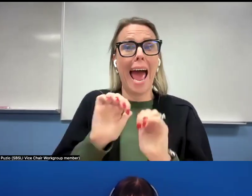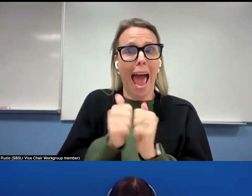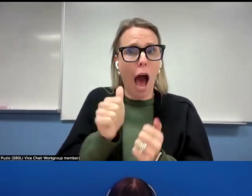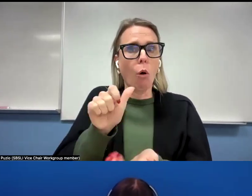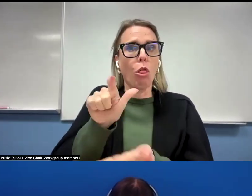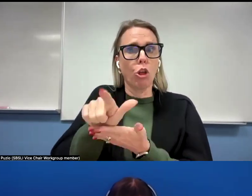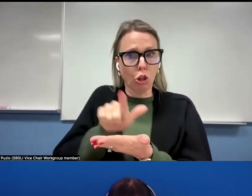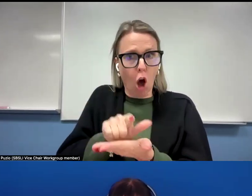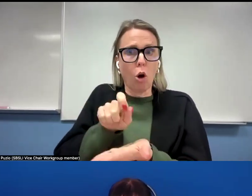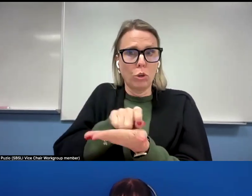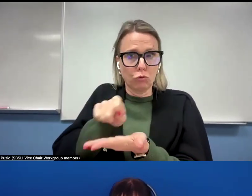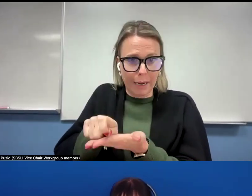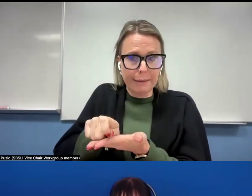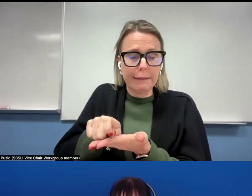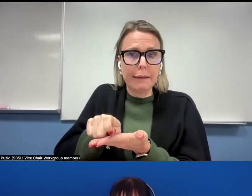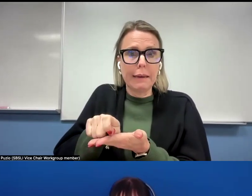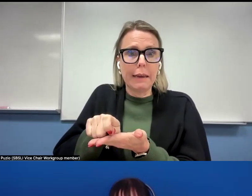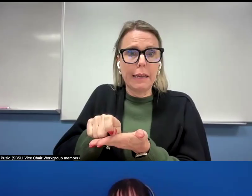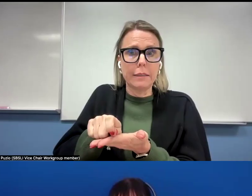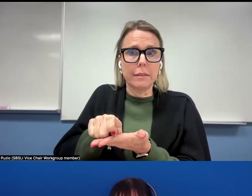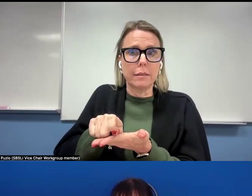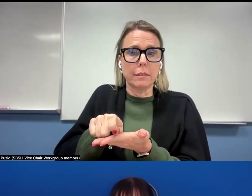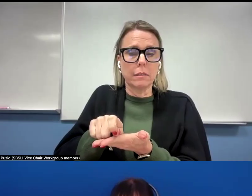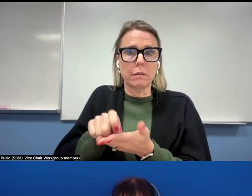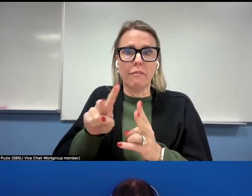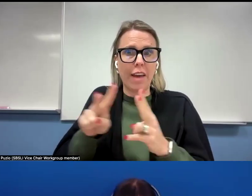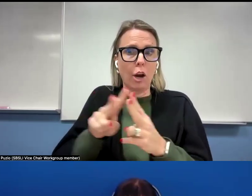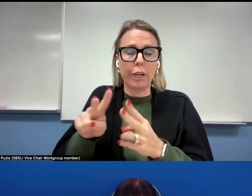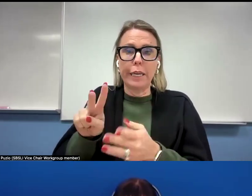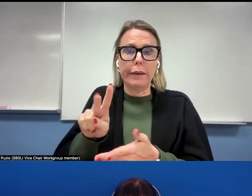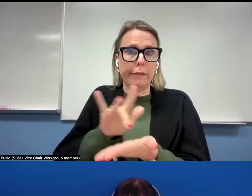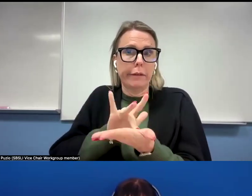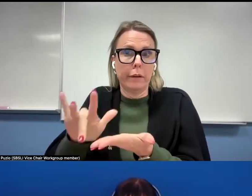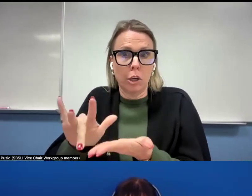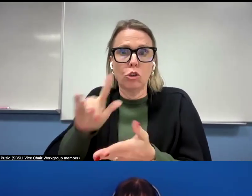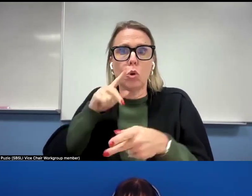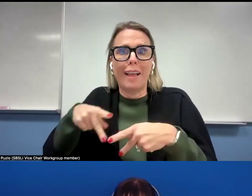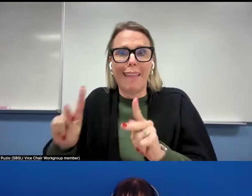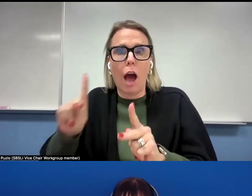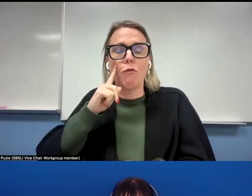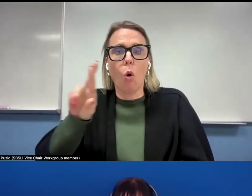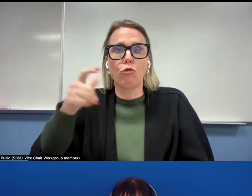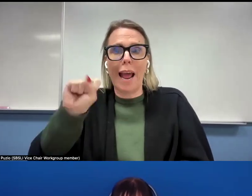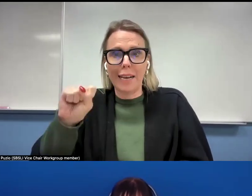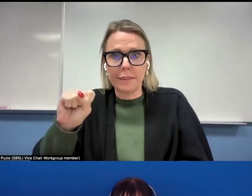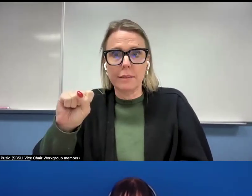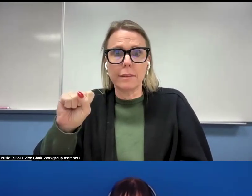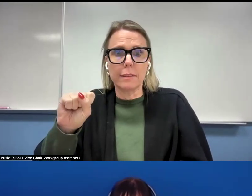concern. So how the law is written is